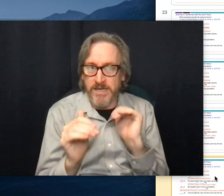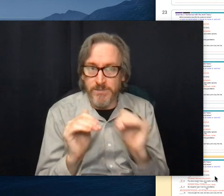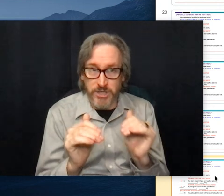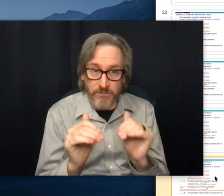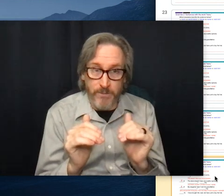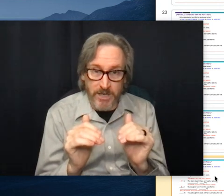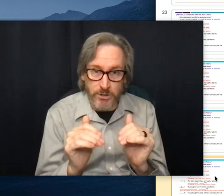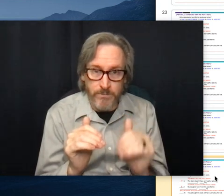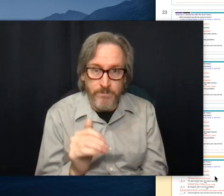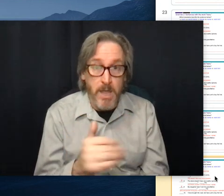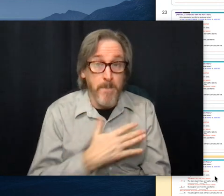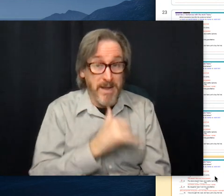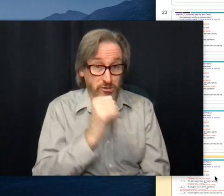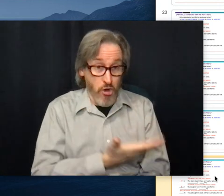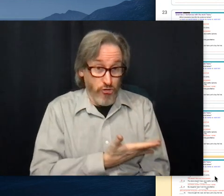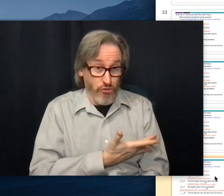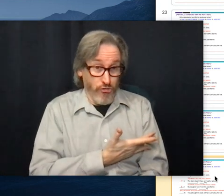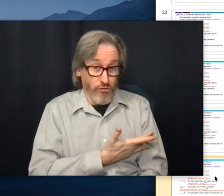not quite as much information.